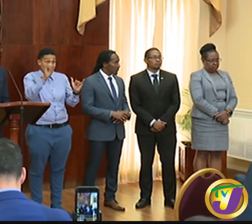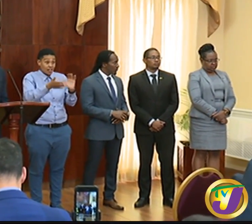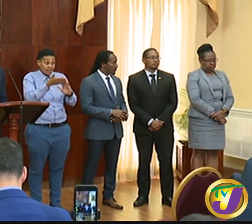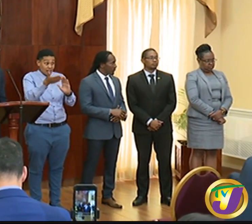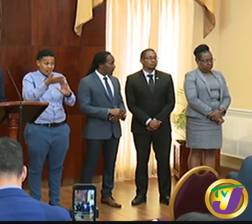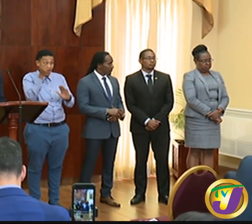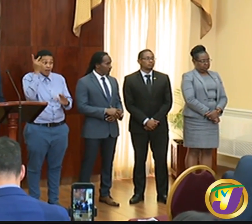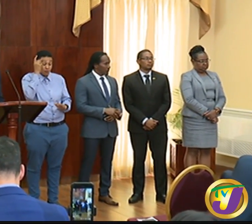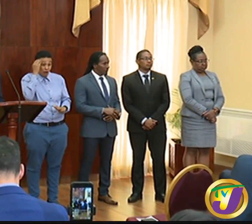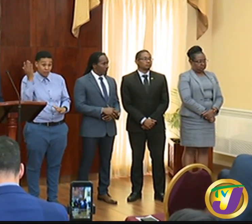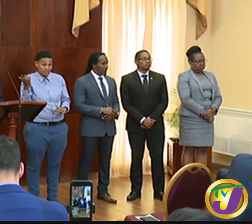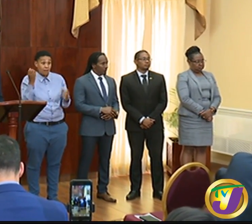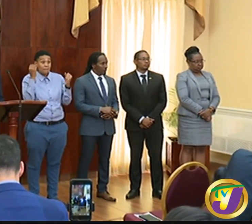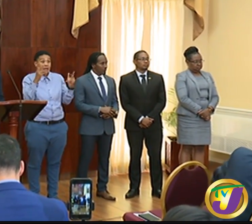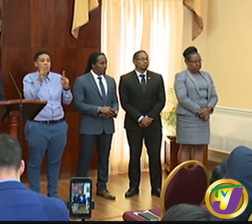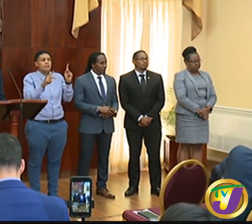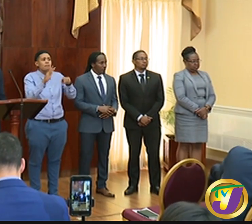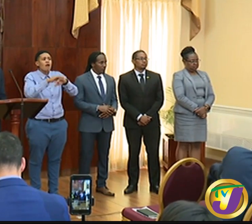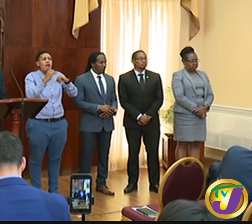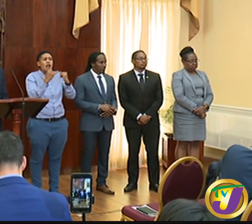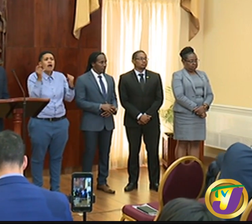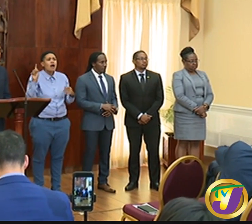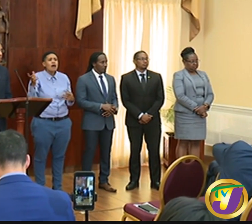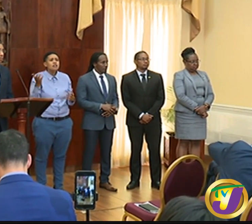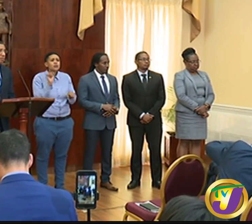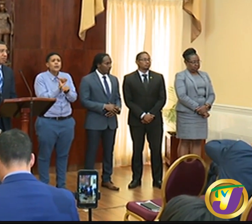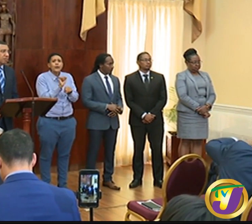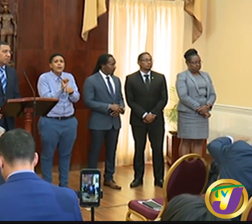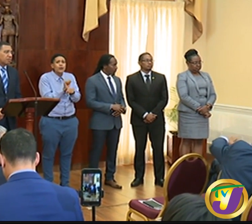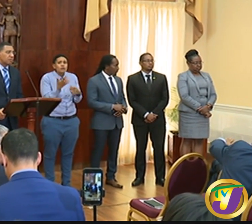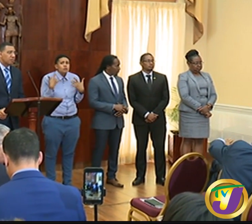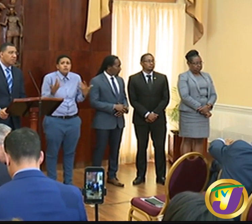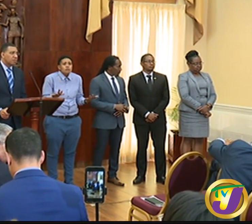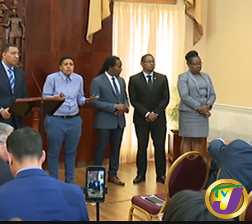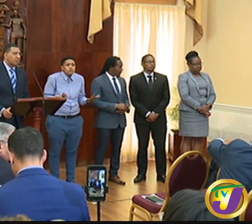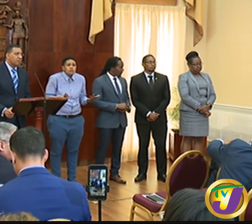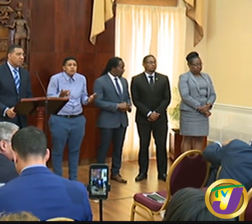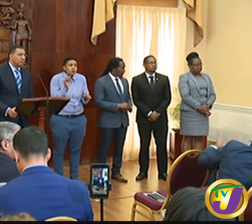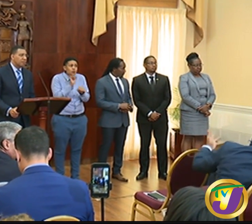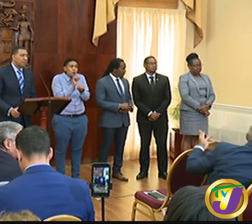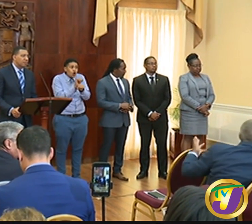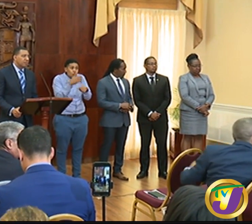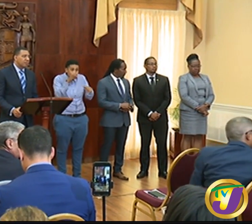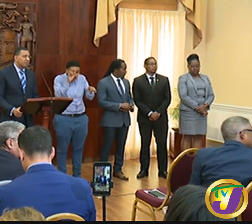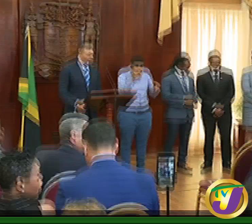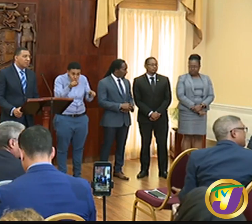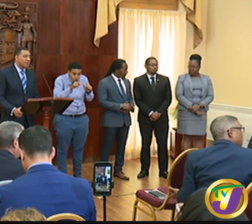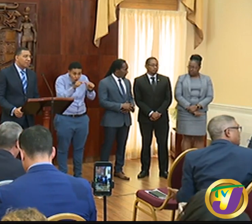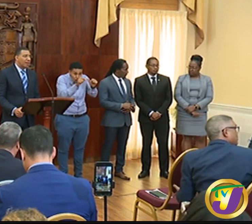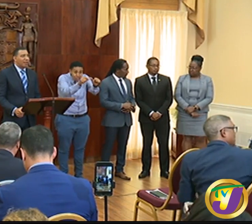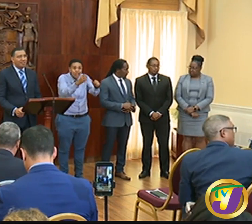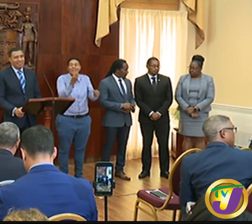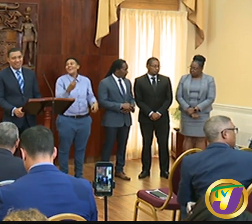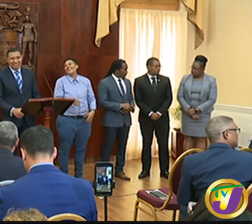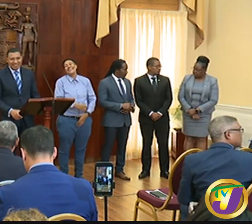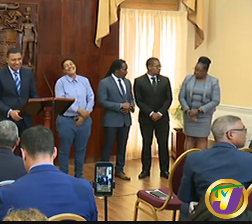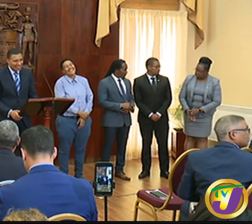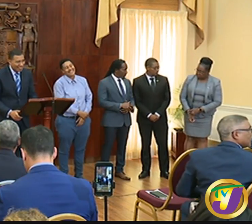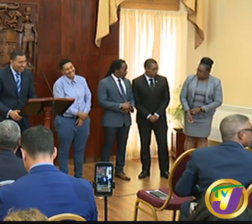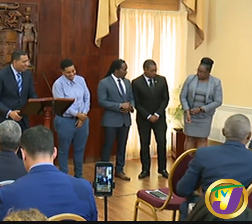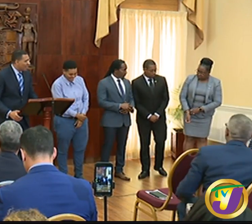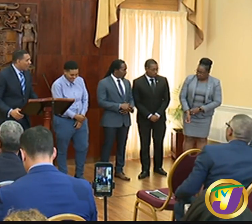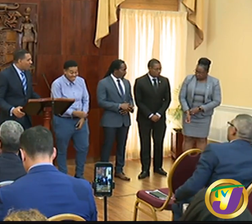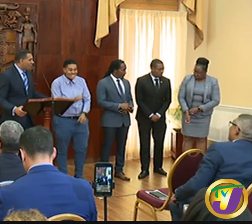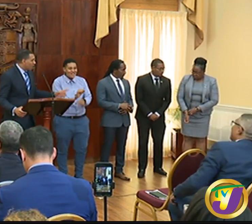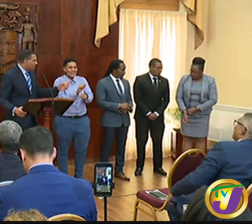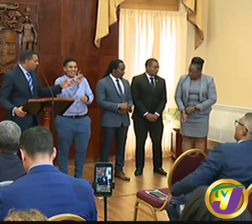on. And Prime Minister, many persons online are asking about work and whether or not work should continue to go on as well. If you could just address